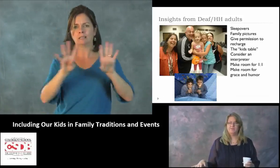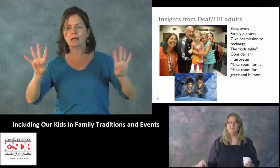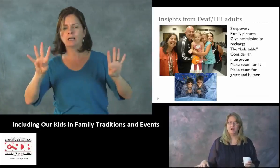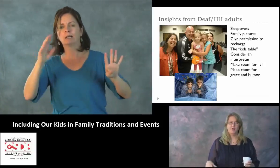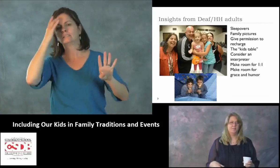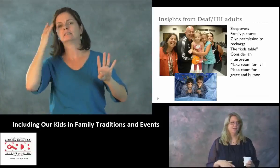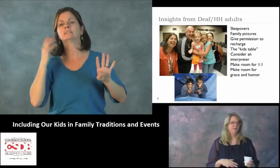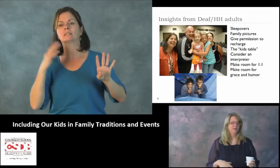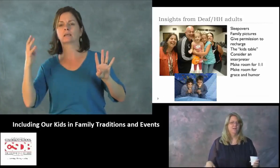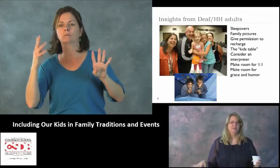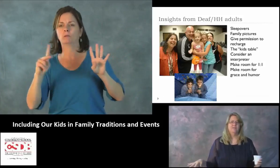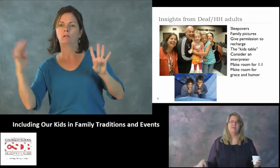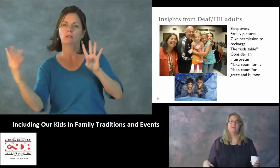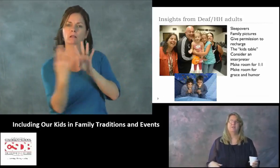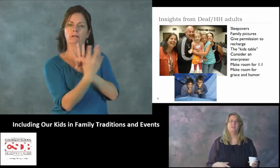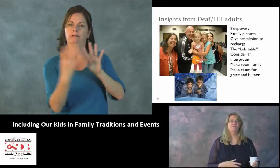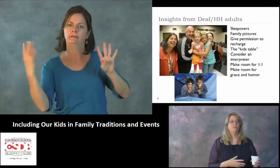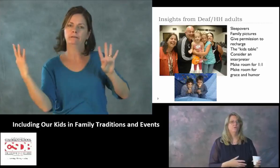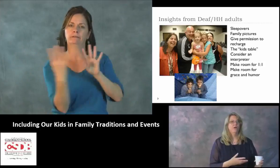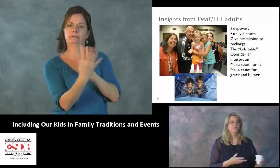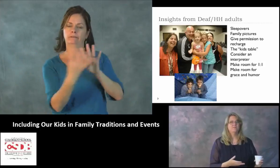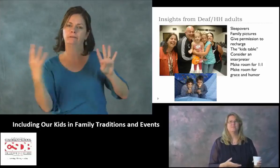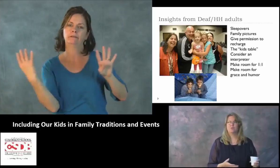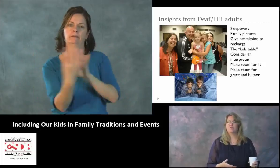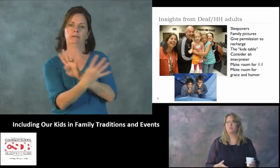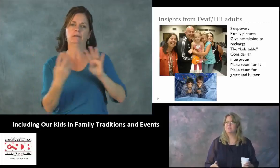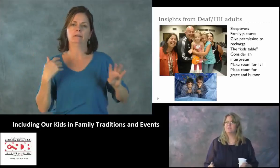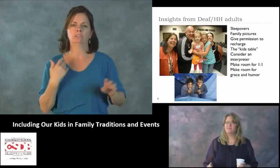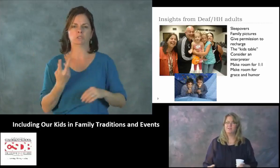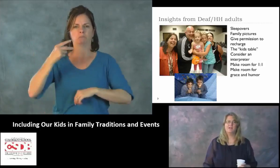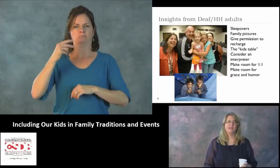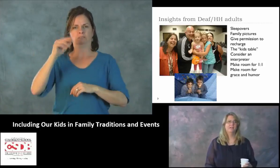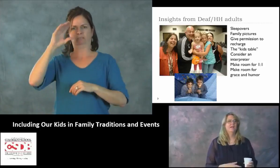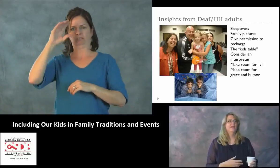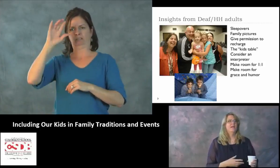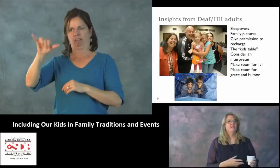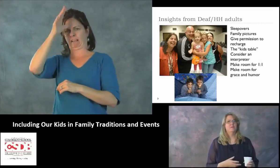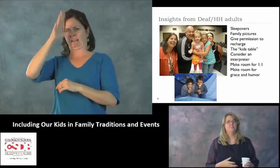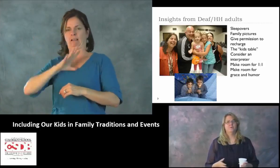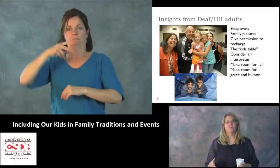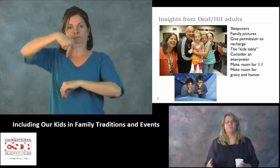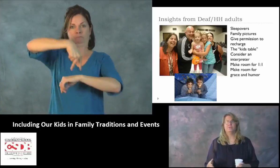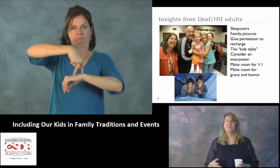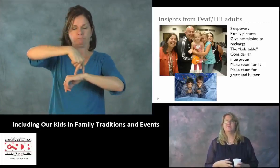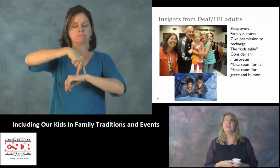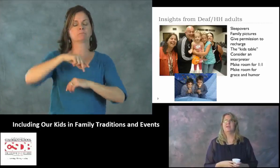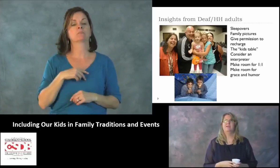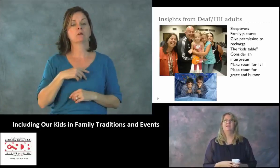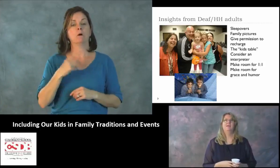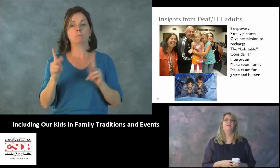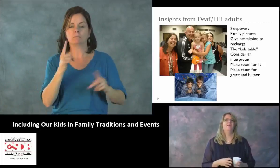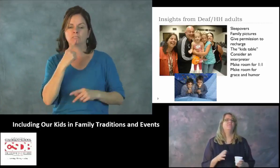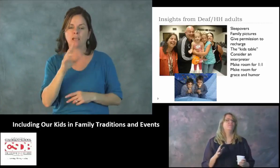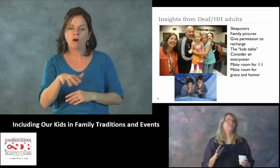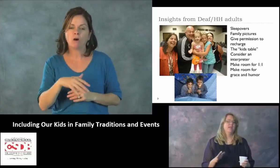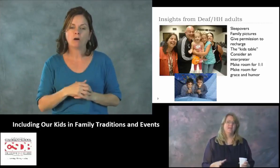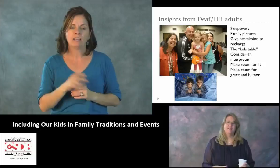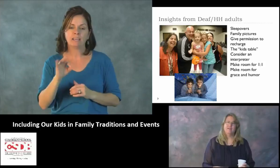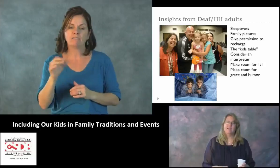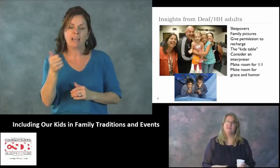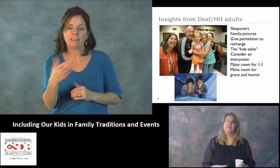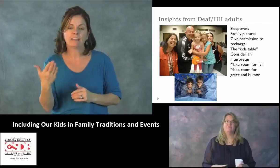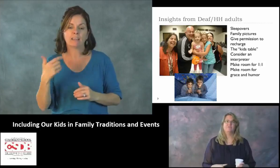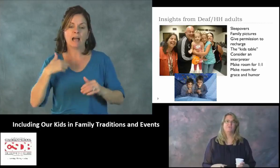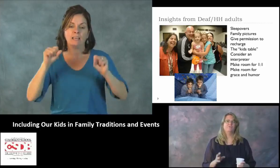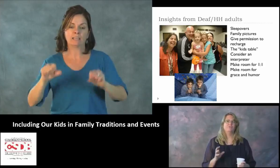with his mom and the family, and you know how it's sort of a receiving line, and people go through and say, if there's